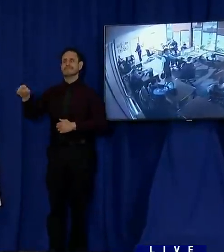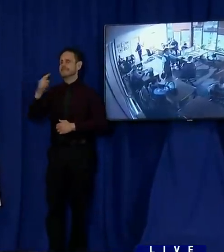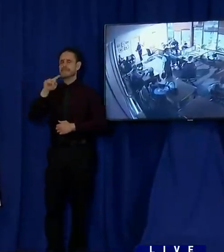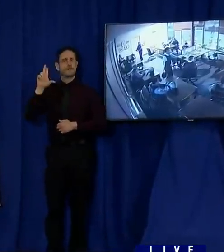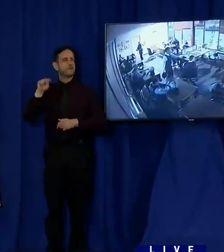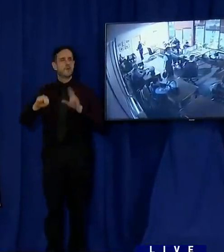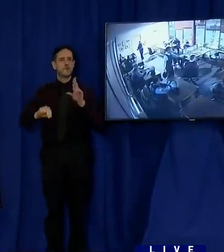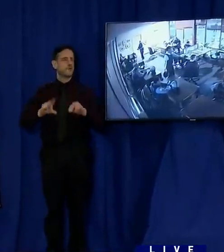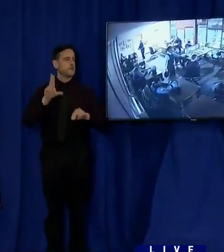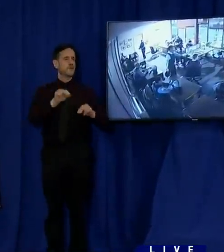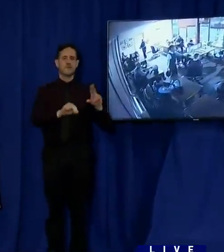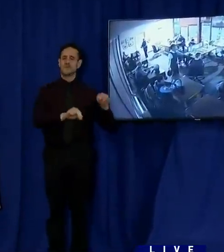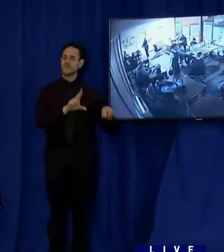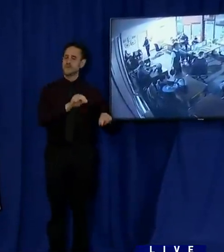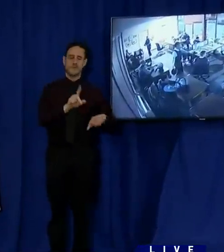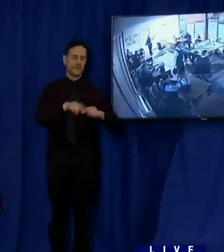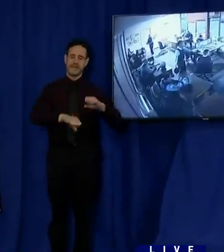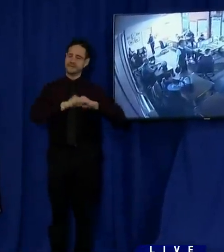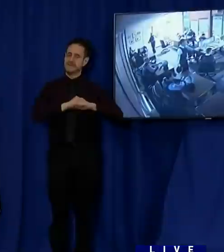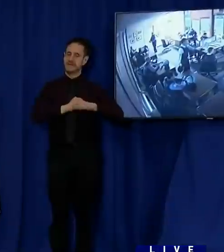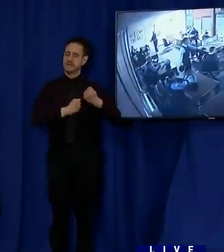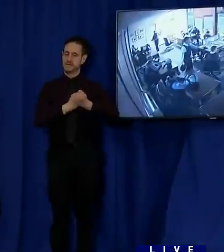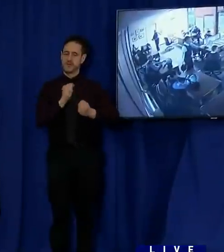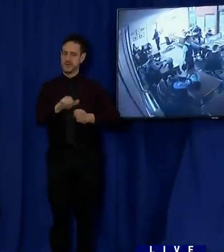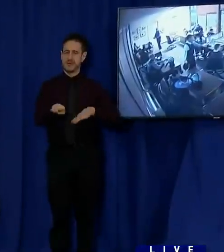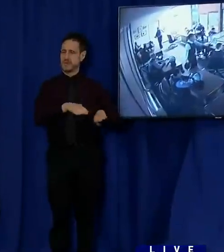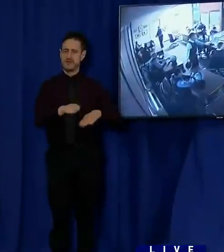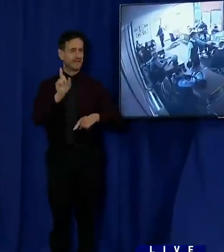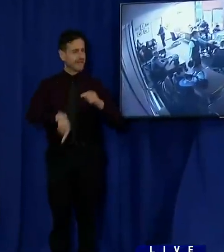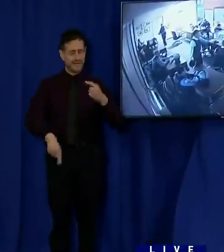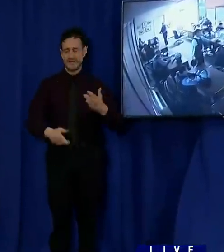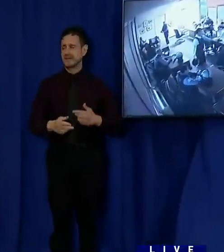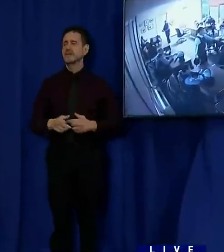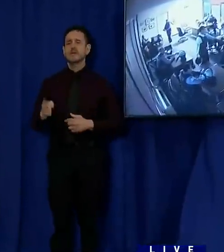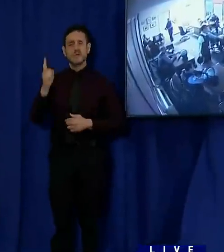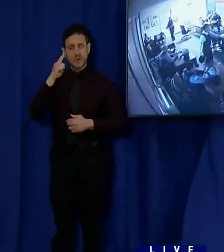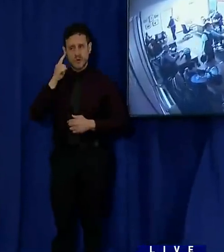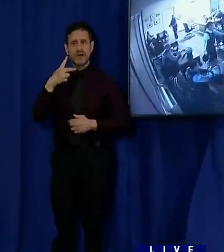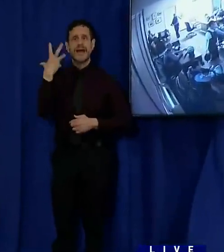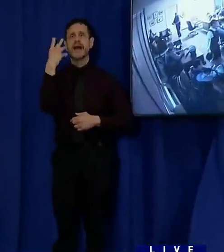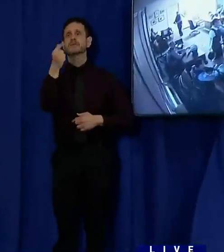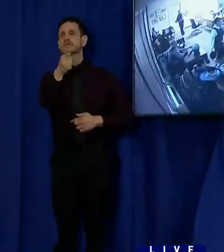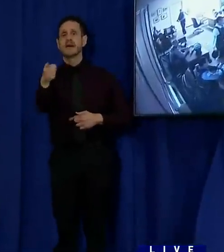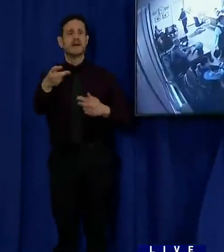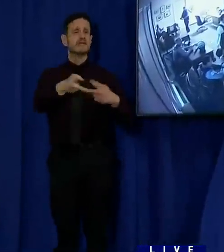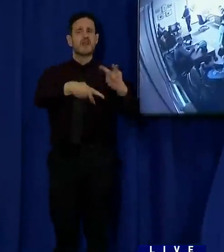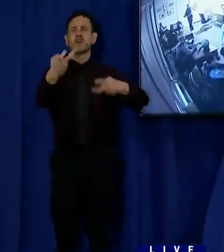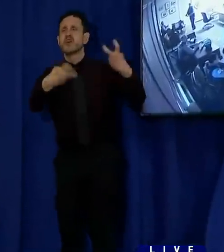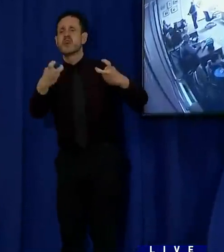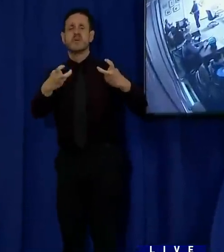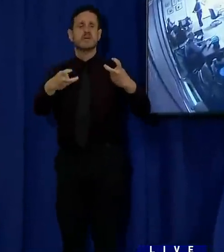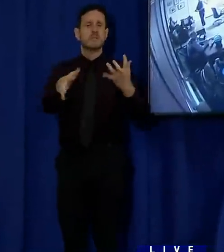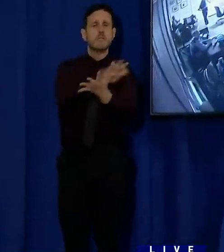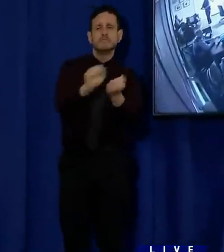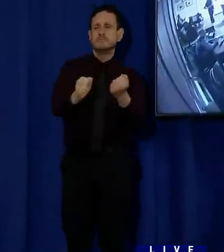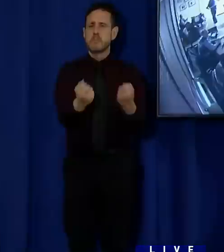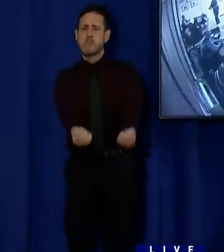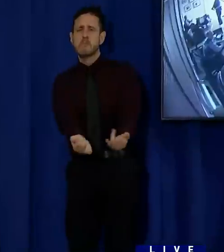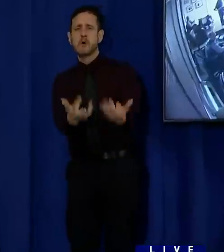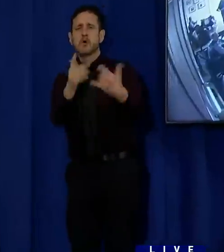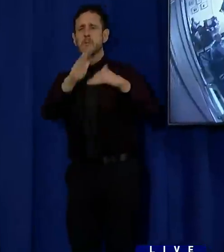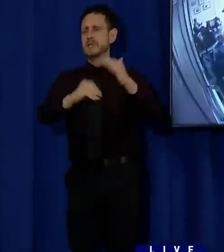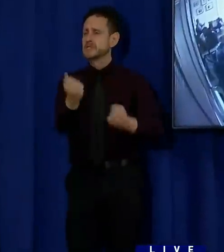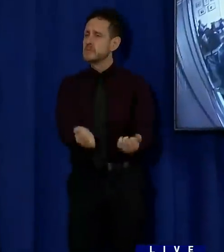no. You know, as you heard, looting was going on, buildings were being burned, officers